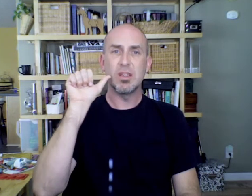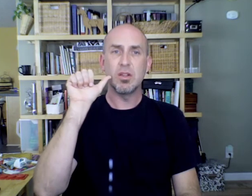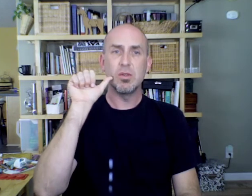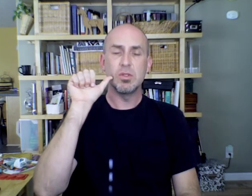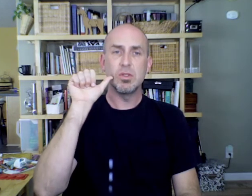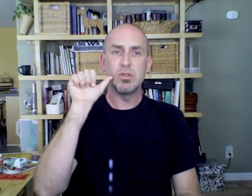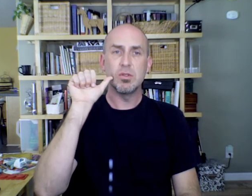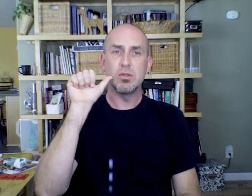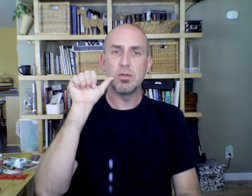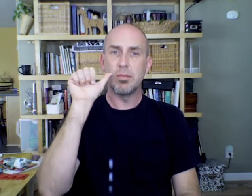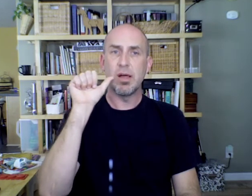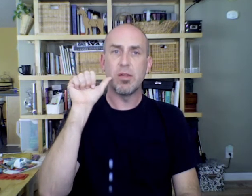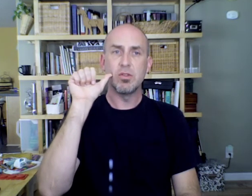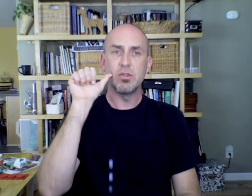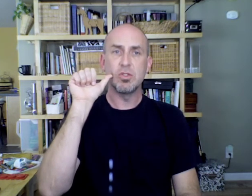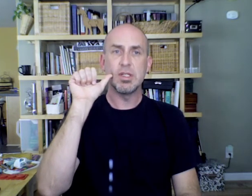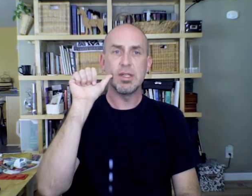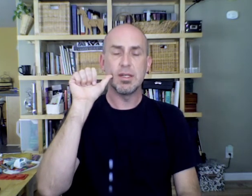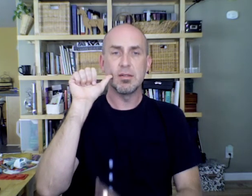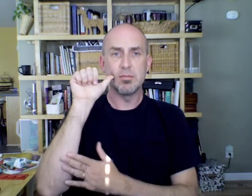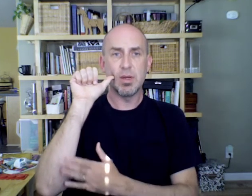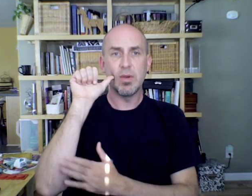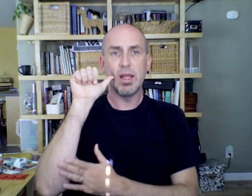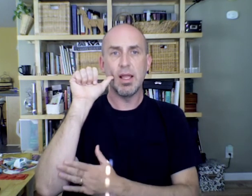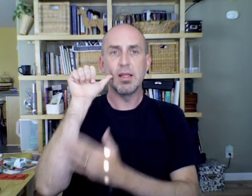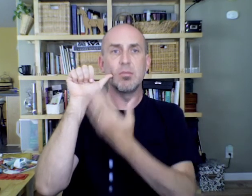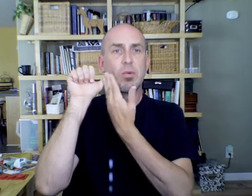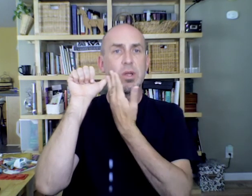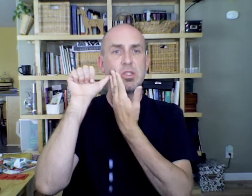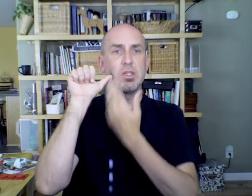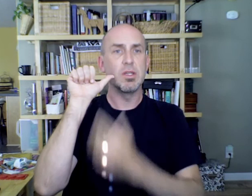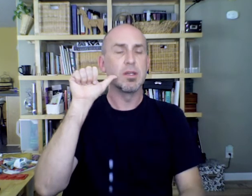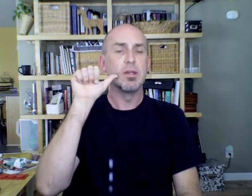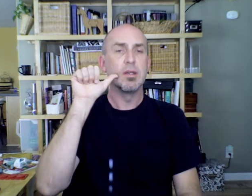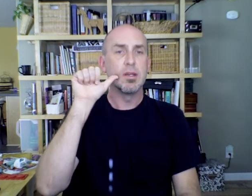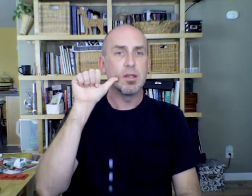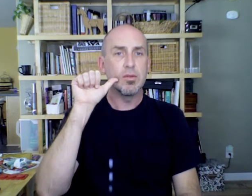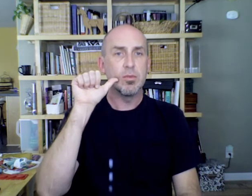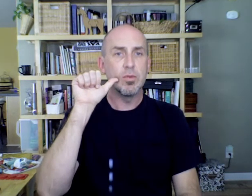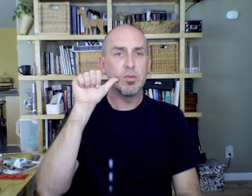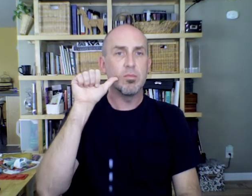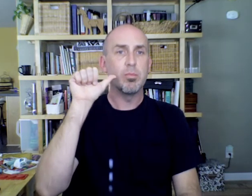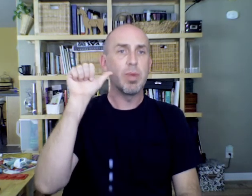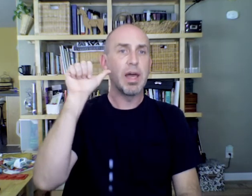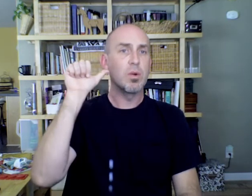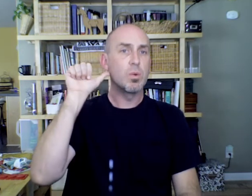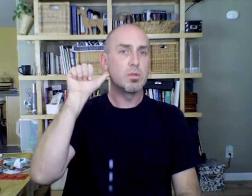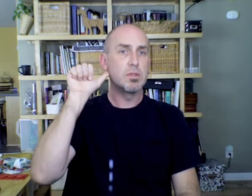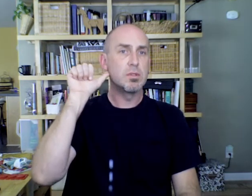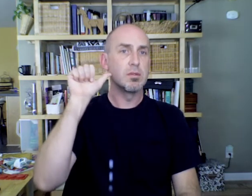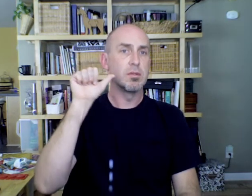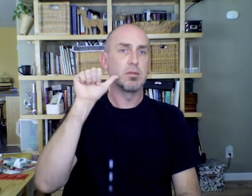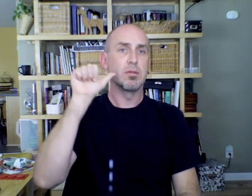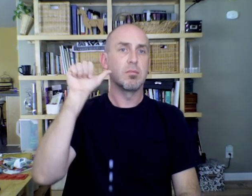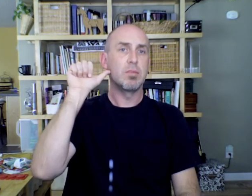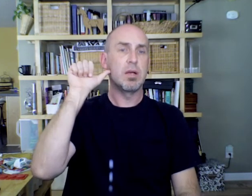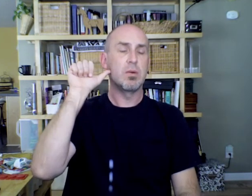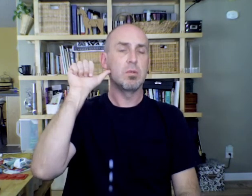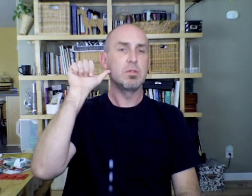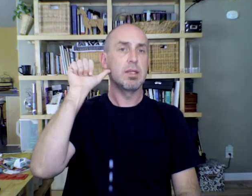close to your mouth on your cheek. This is my right hand, my right cheek. If you move it backwards like this,